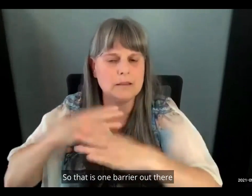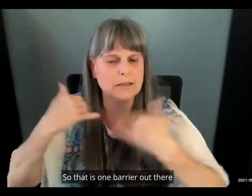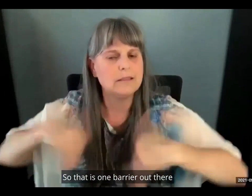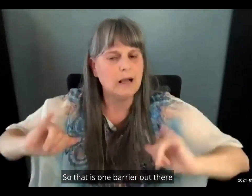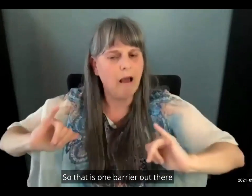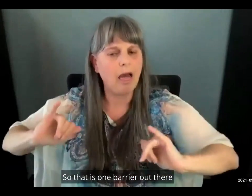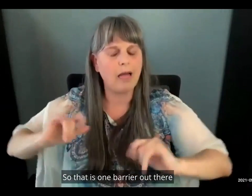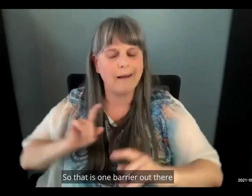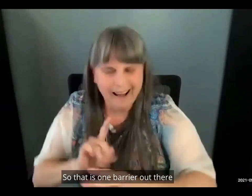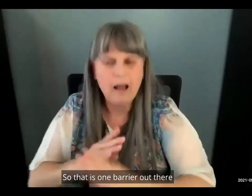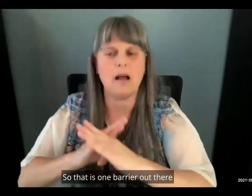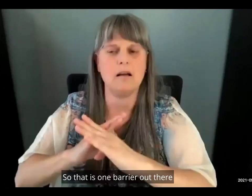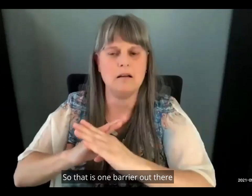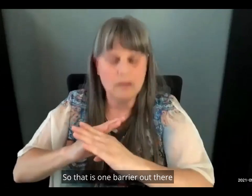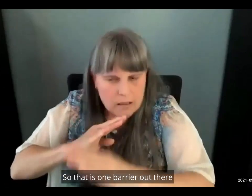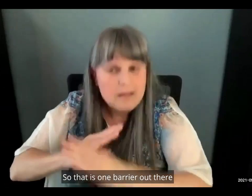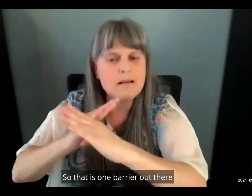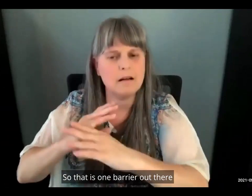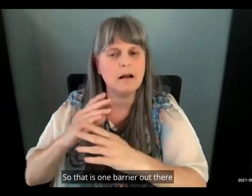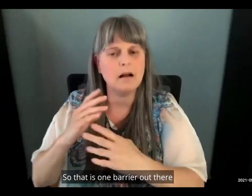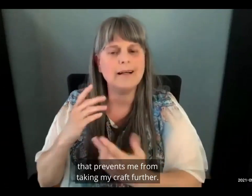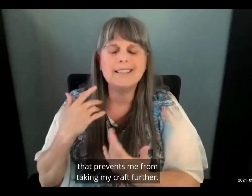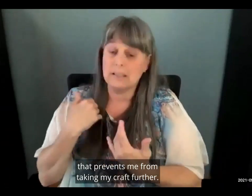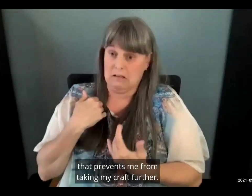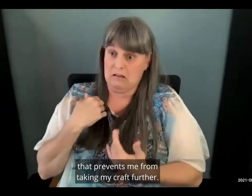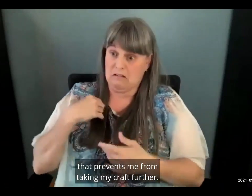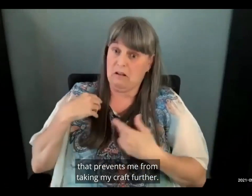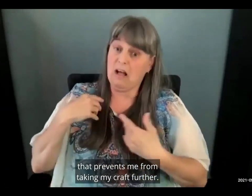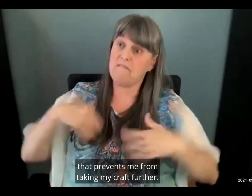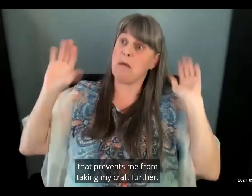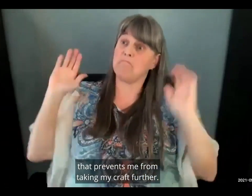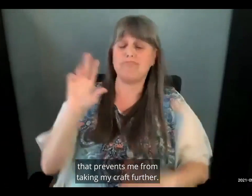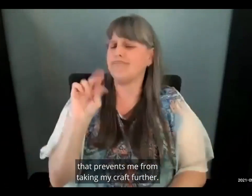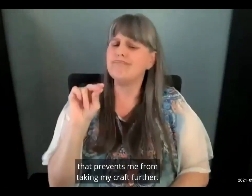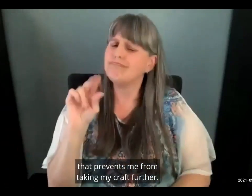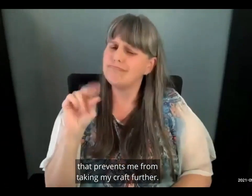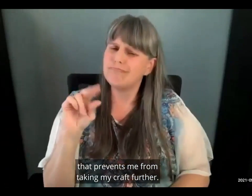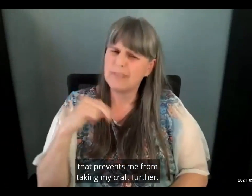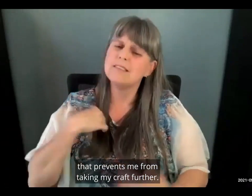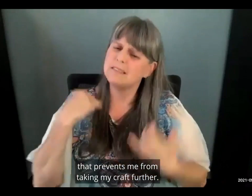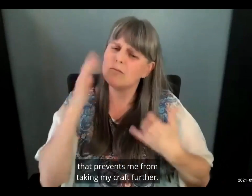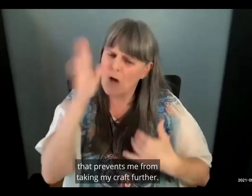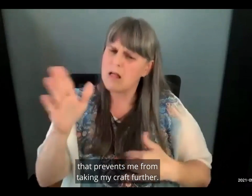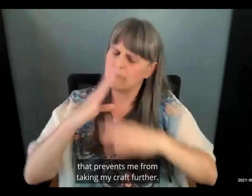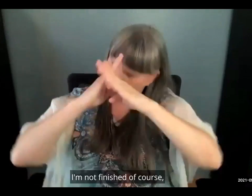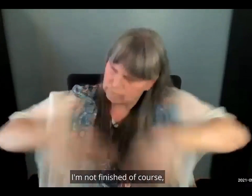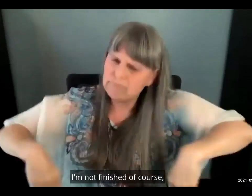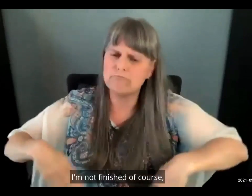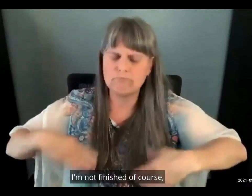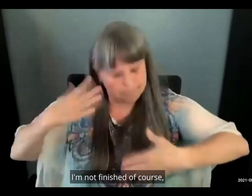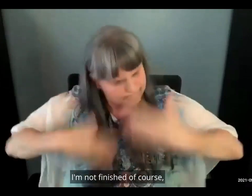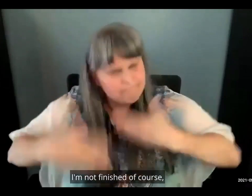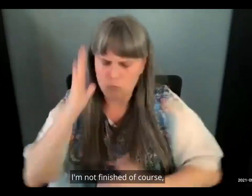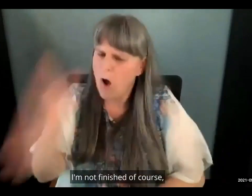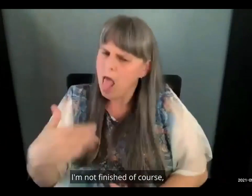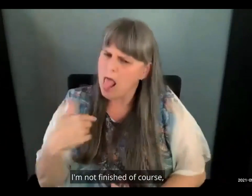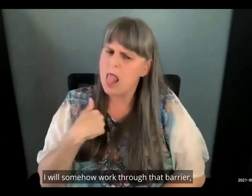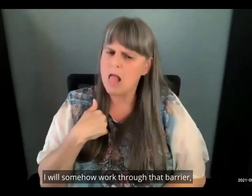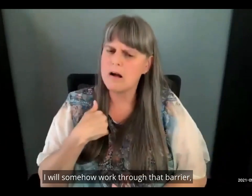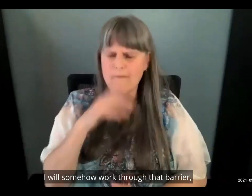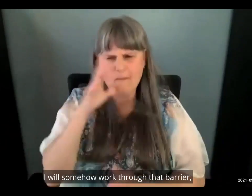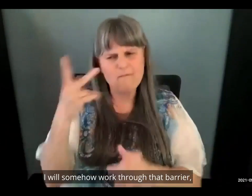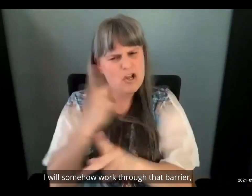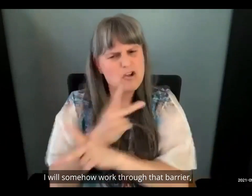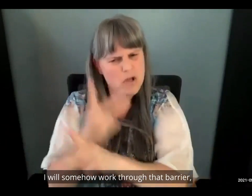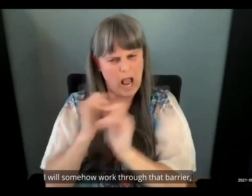is one, you know, barrier out there that prevents me from taking my craft further. I'm not finished, of course.